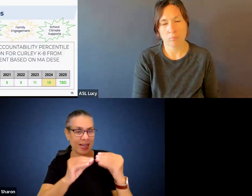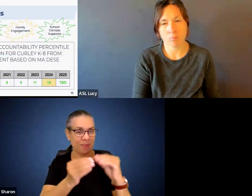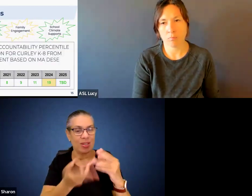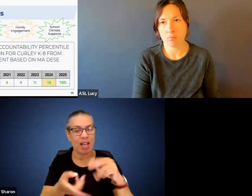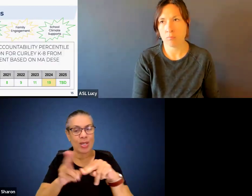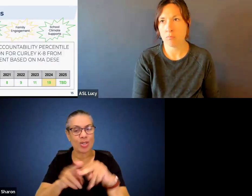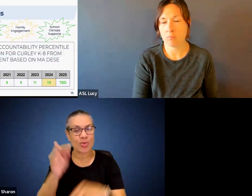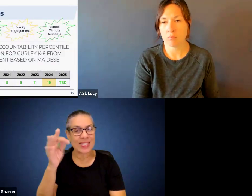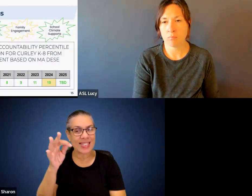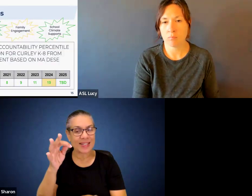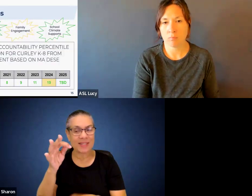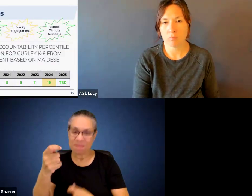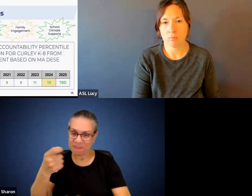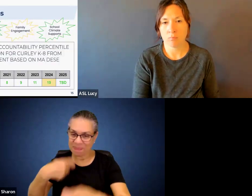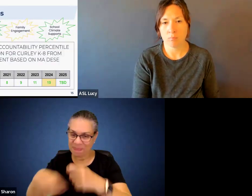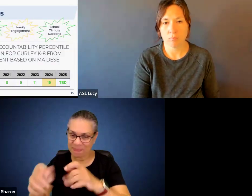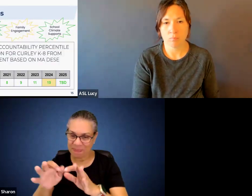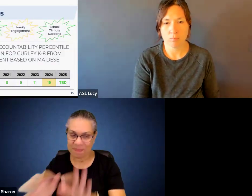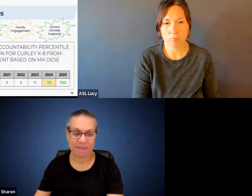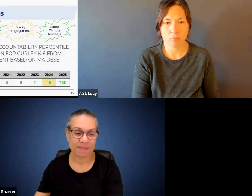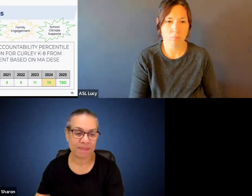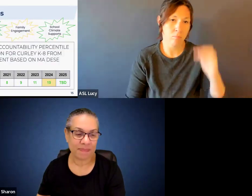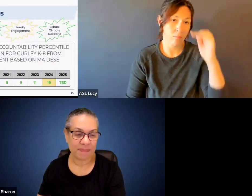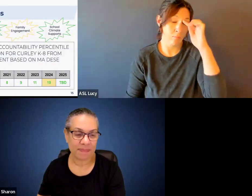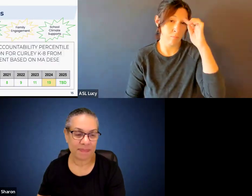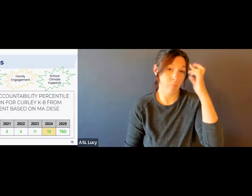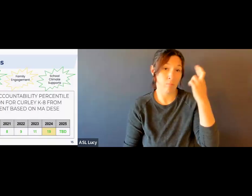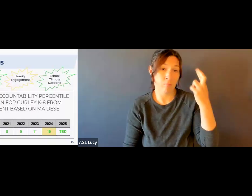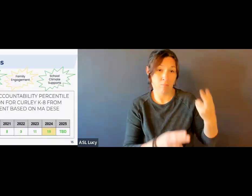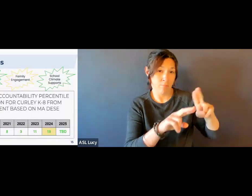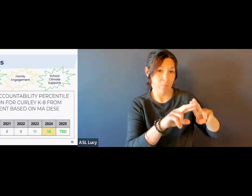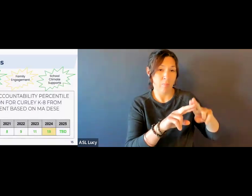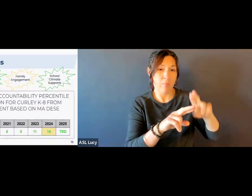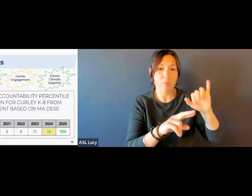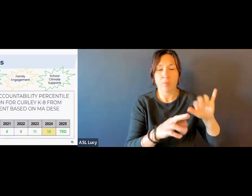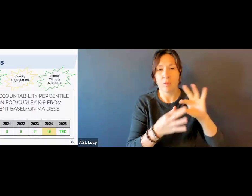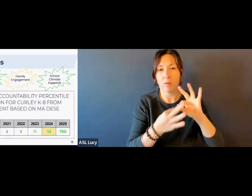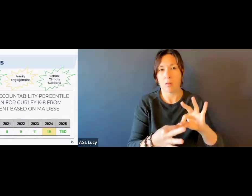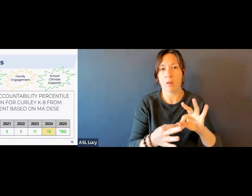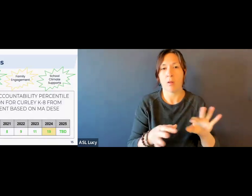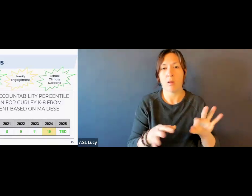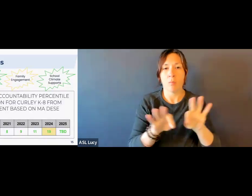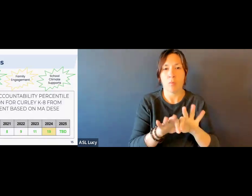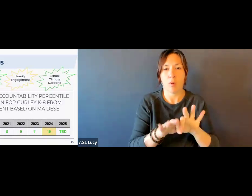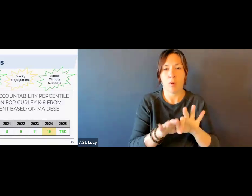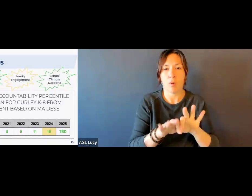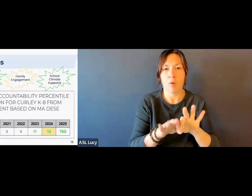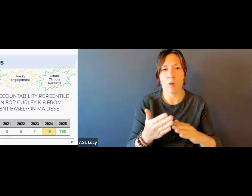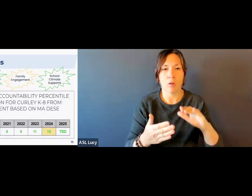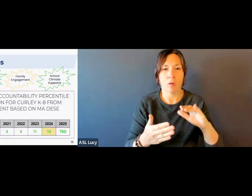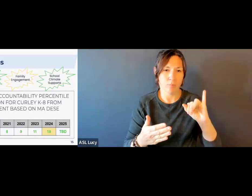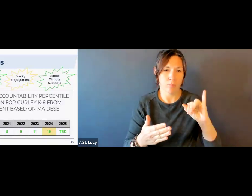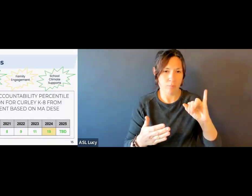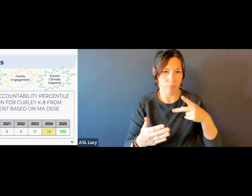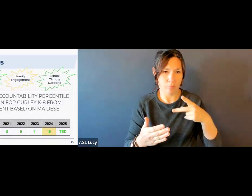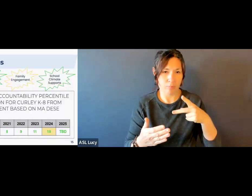19. We believe this increase is directly related to the important work of the inclusion planning team that has taken place over the last 2 school